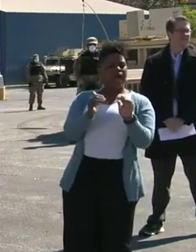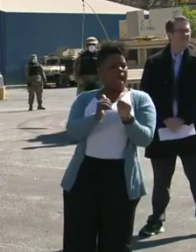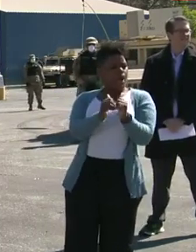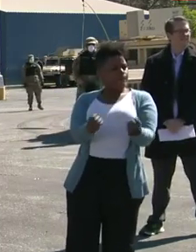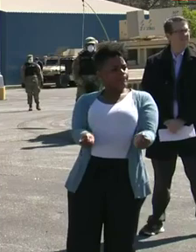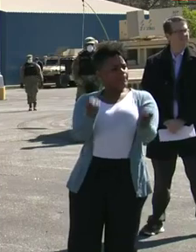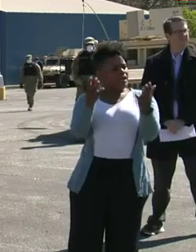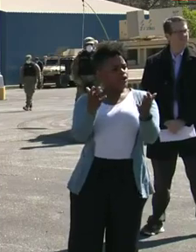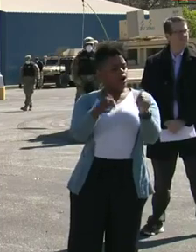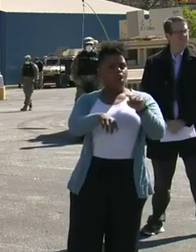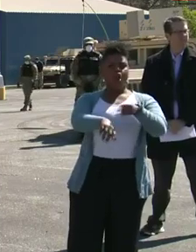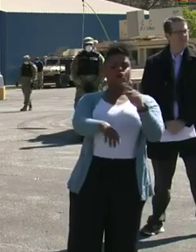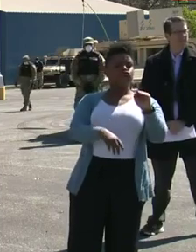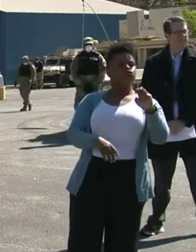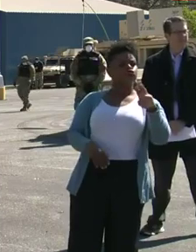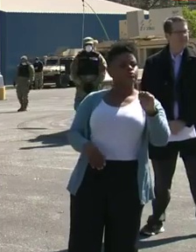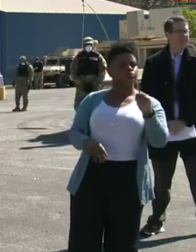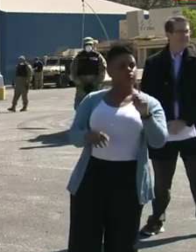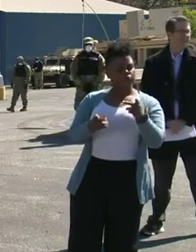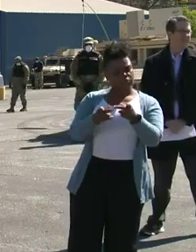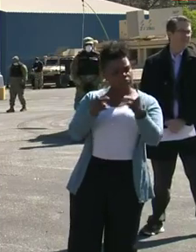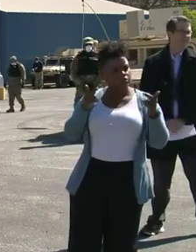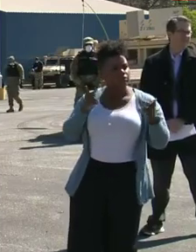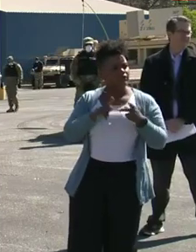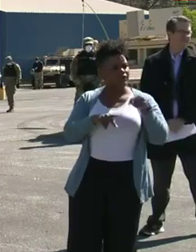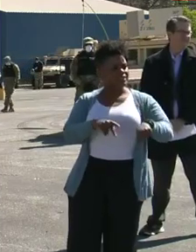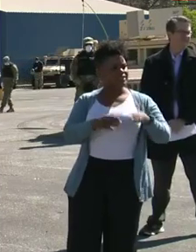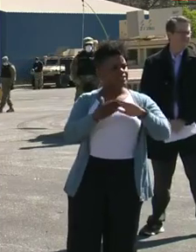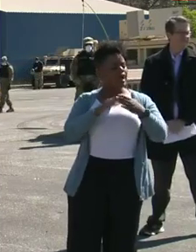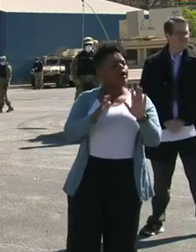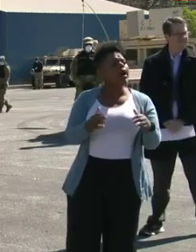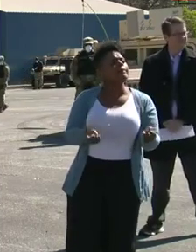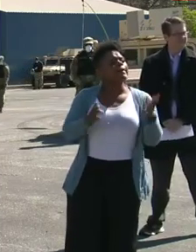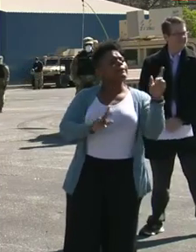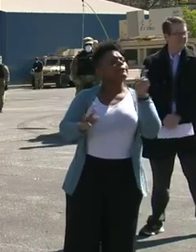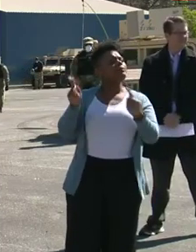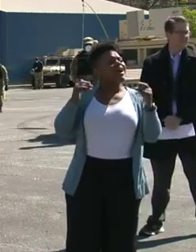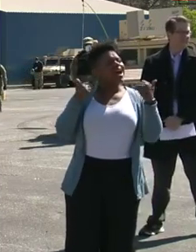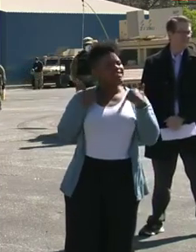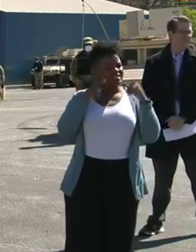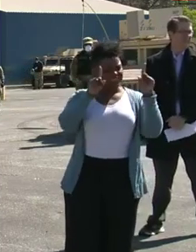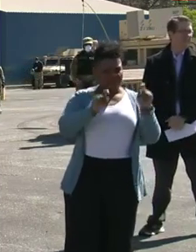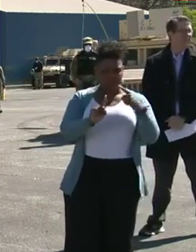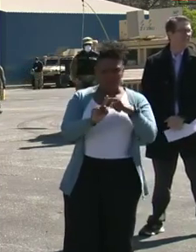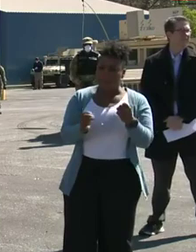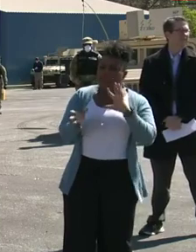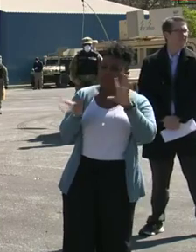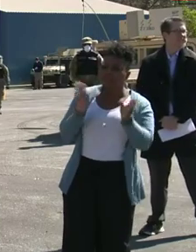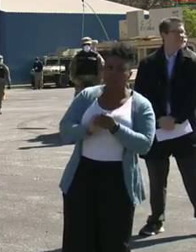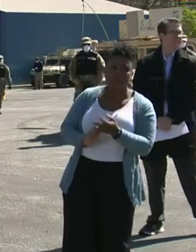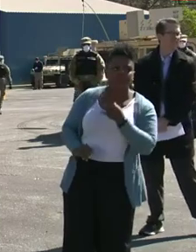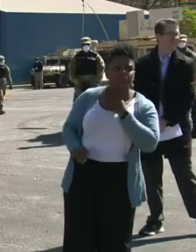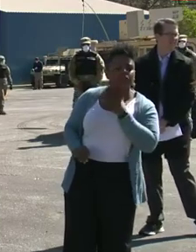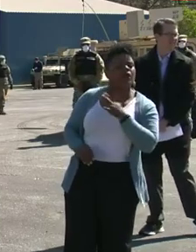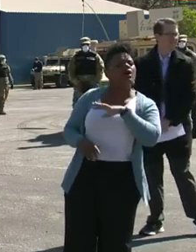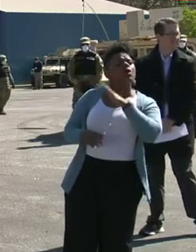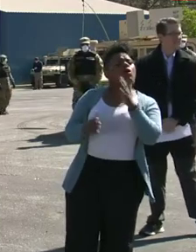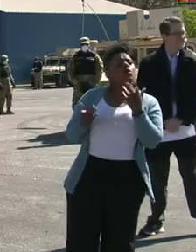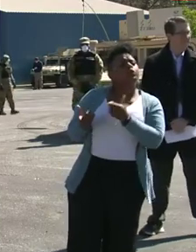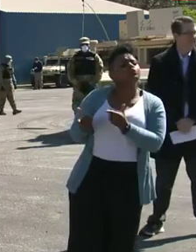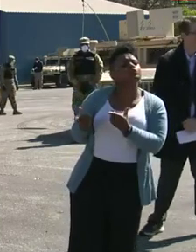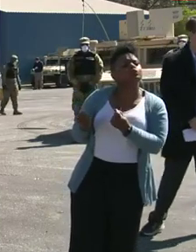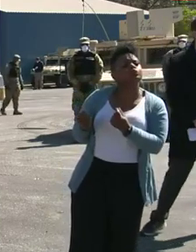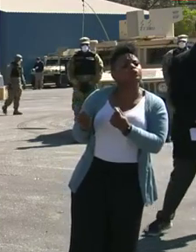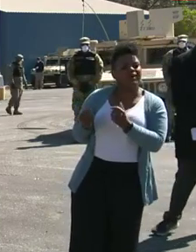How many people in those facilities have tested positive? And the third part of that question is, what are you doing to stop any outbreaks from happening at those facilities, if